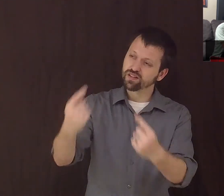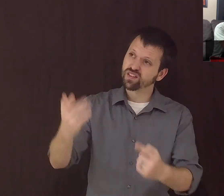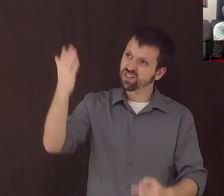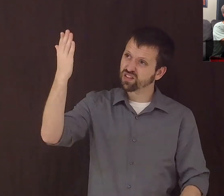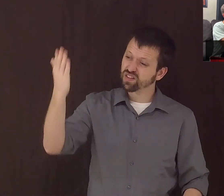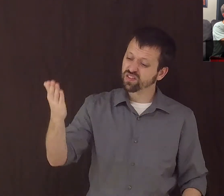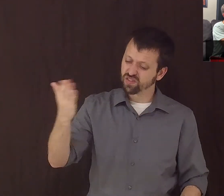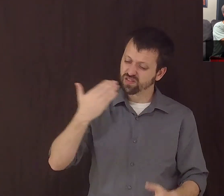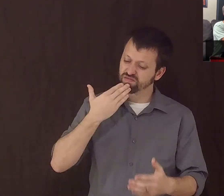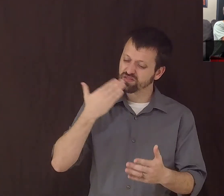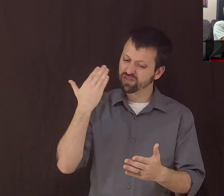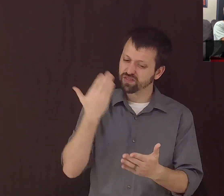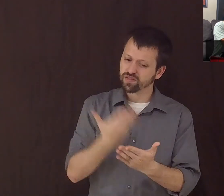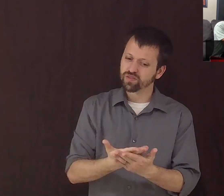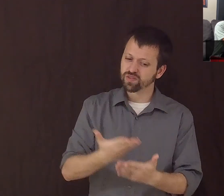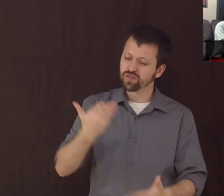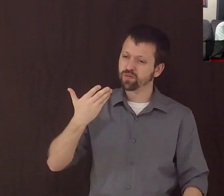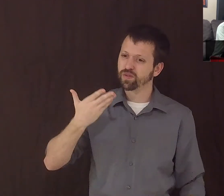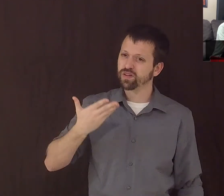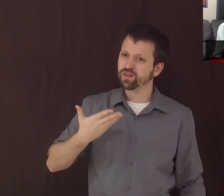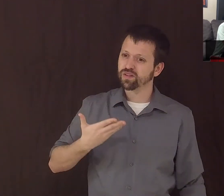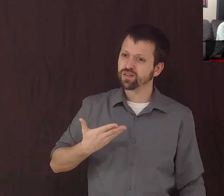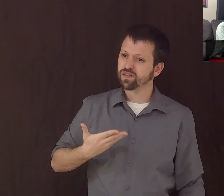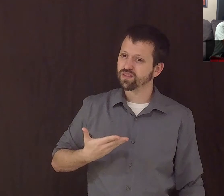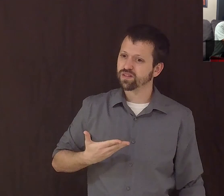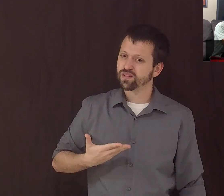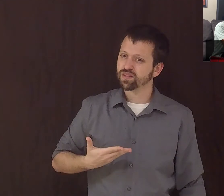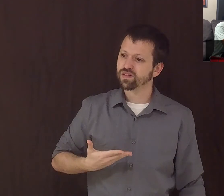You have been so good to me.